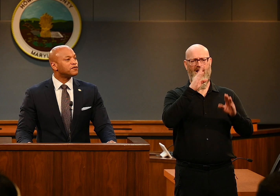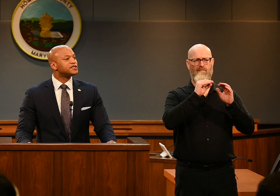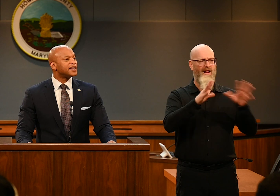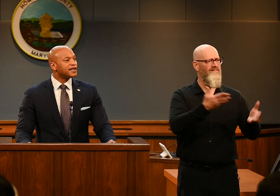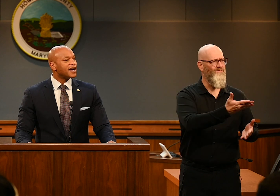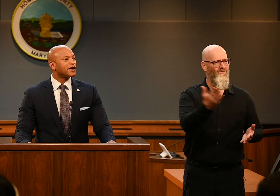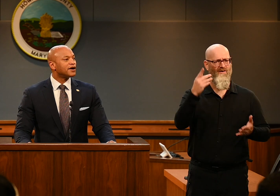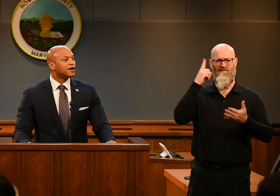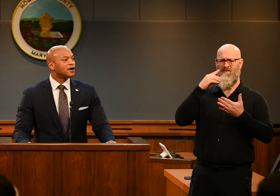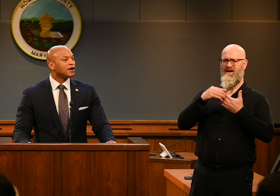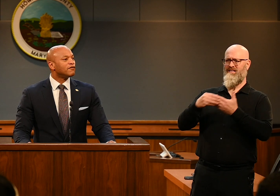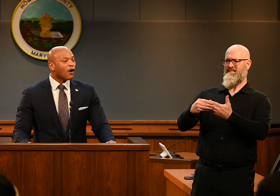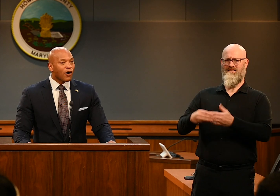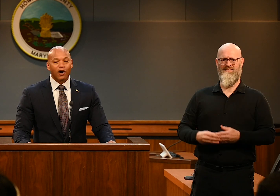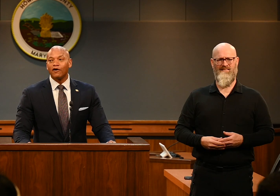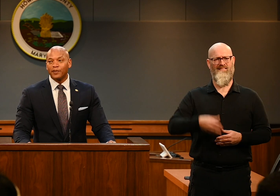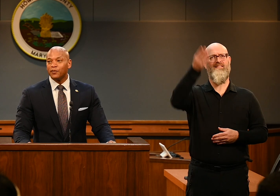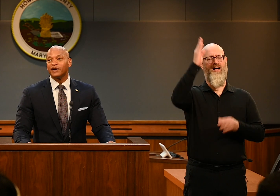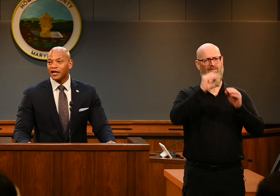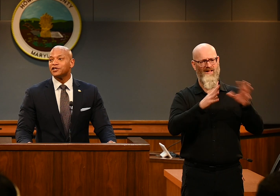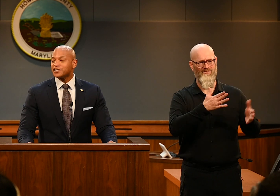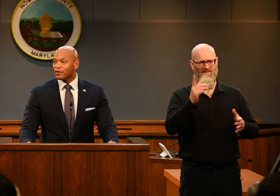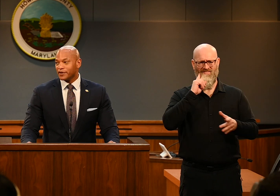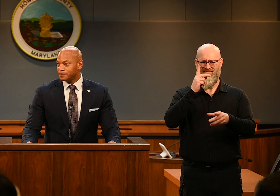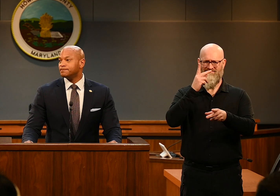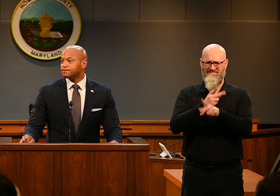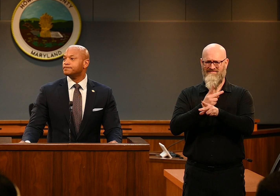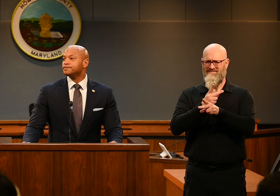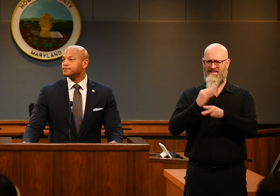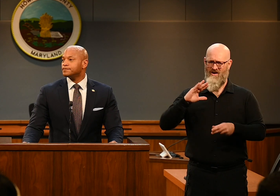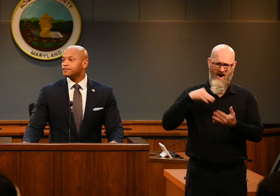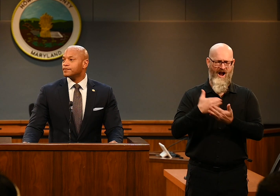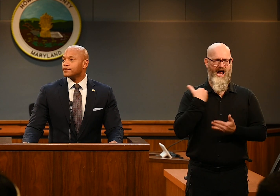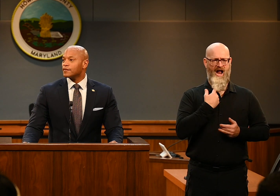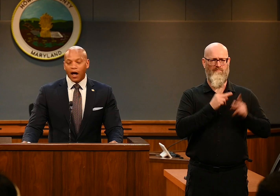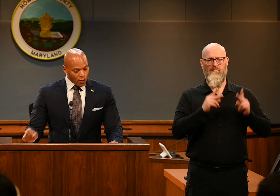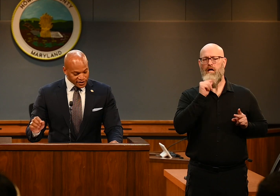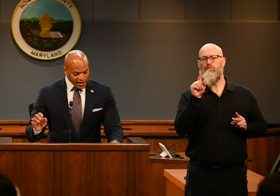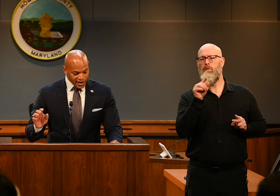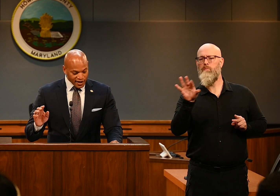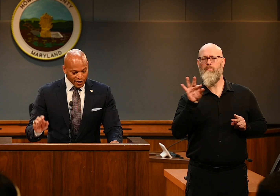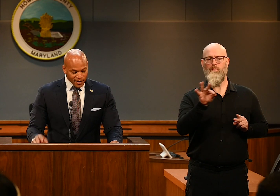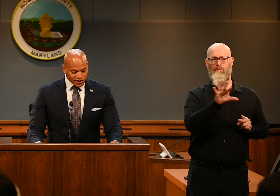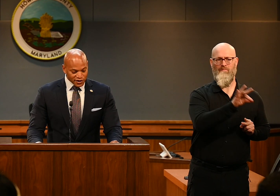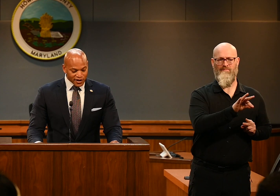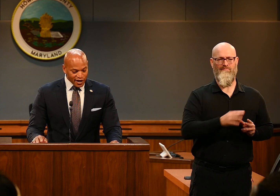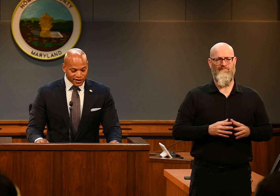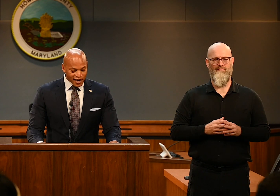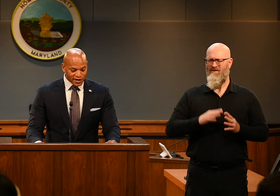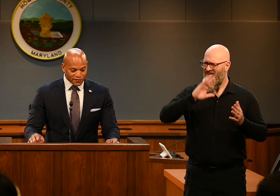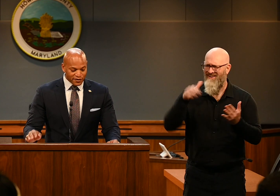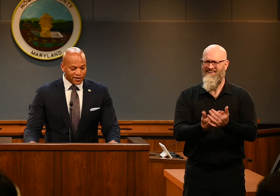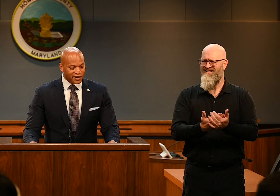bless you for taking care of all of our people and not just some of them. That's right. Yeah. That's right. I want to say to your